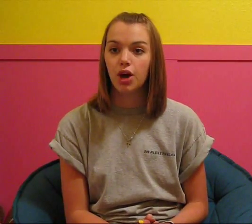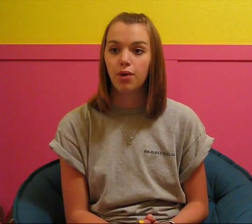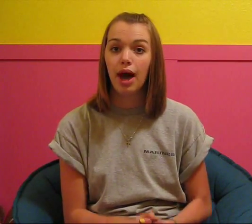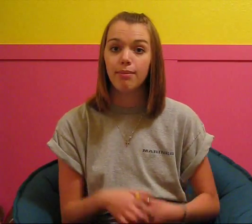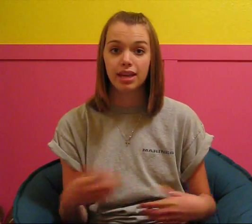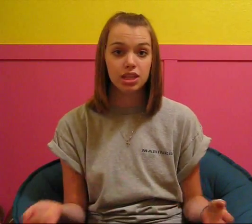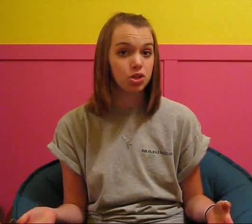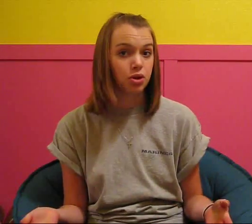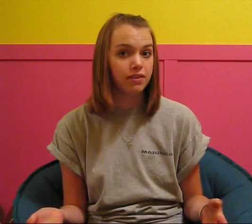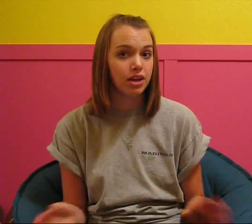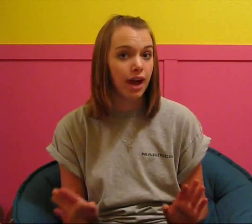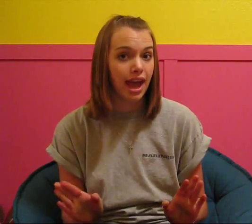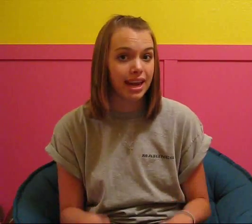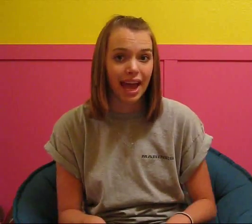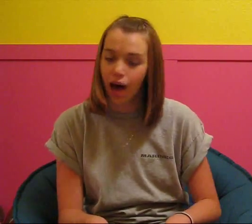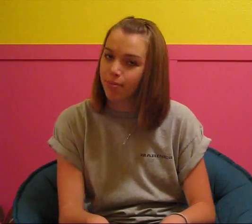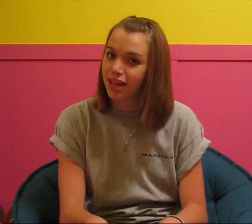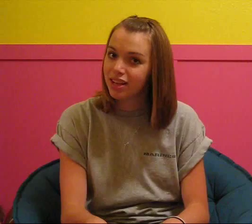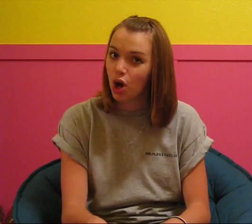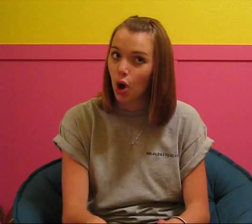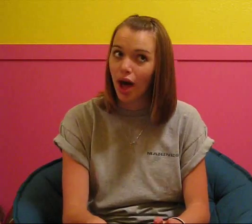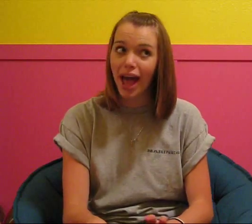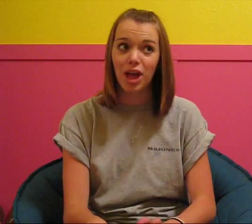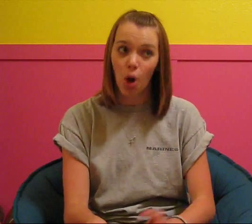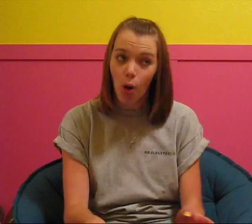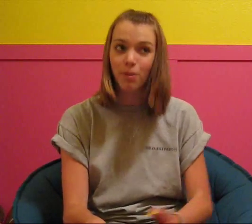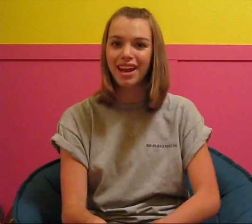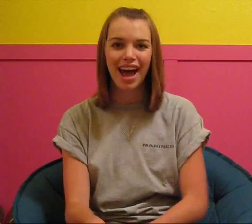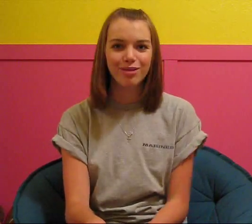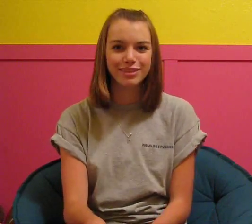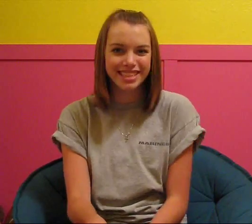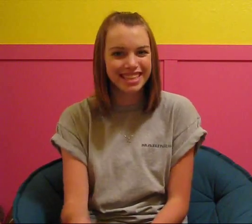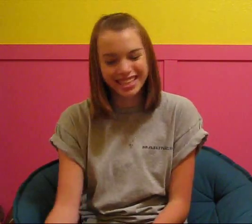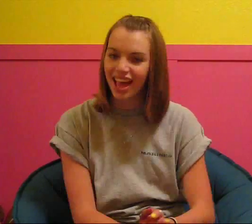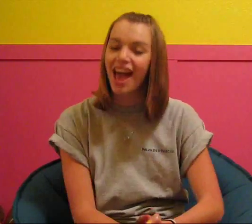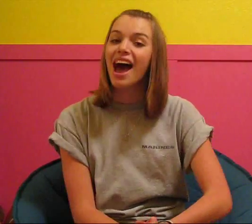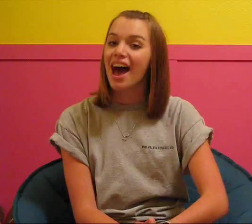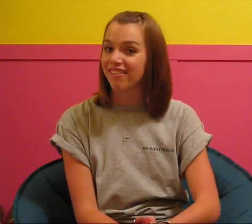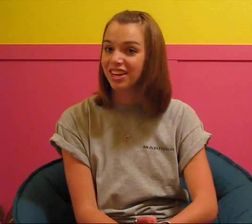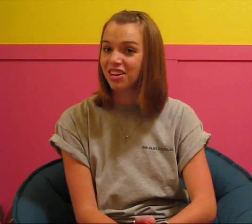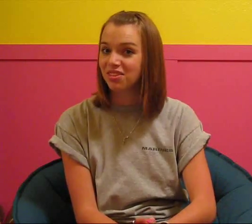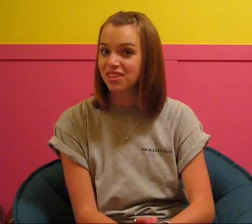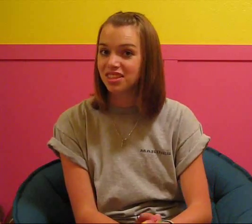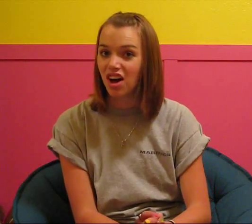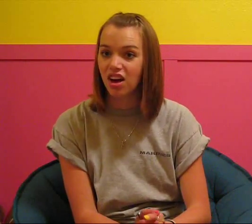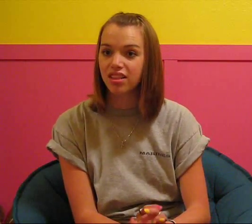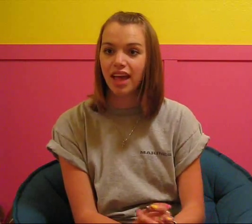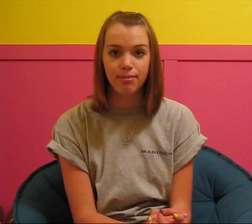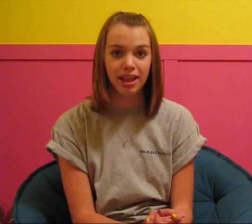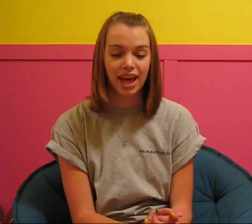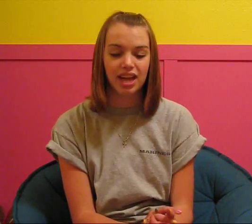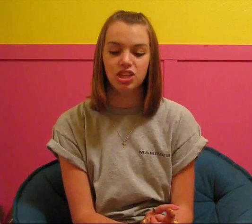I'm making this tutorial video and I hope it helps. I'm going to go through the song line by line,